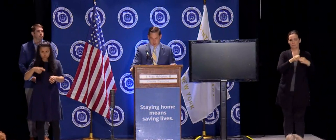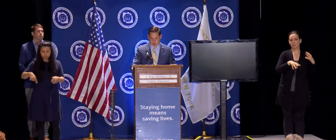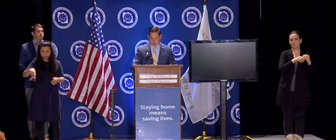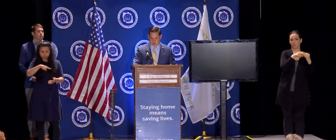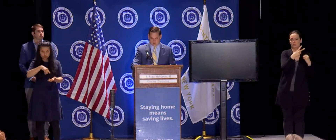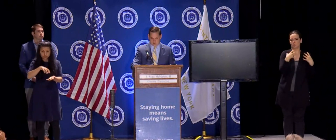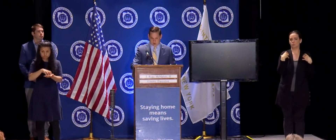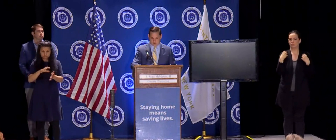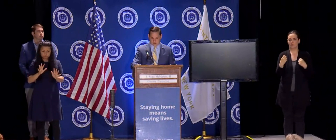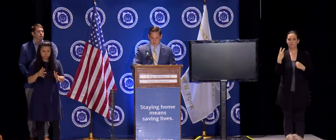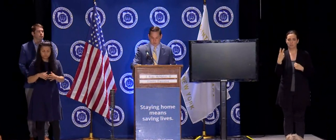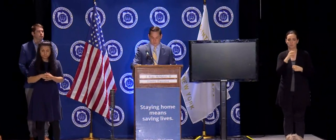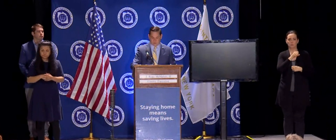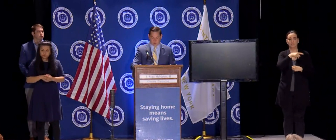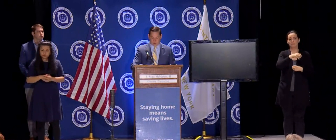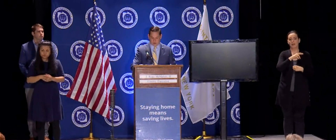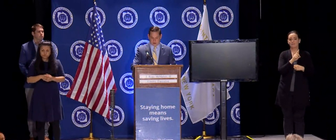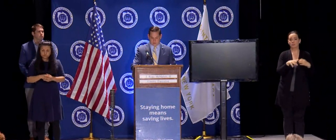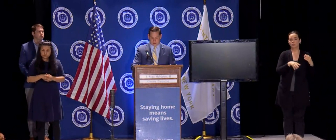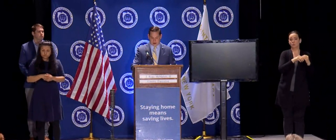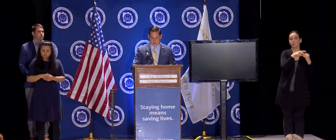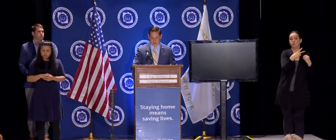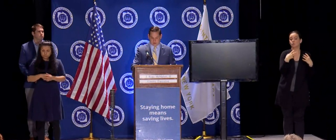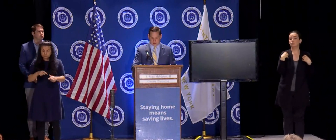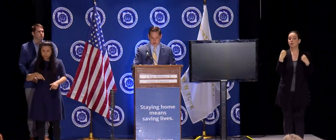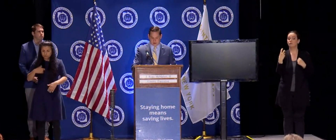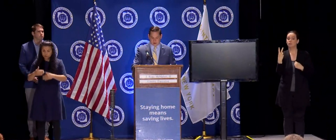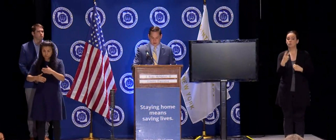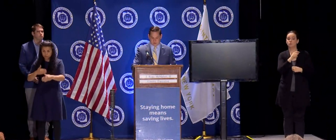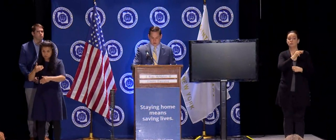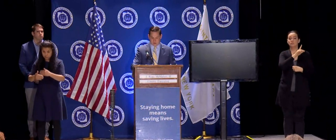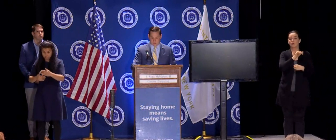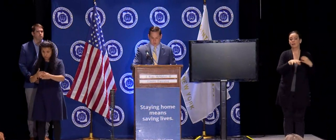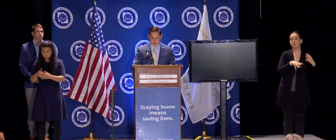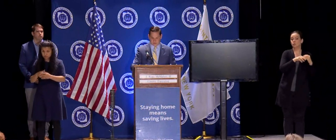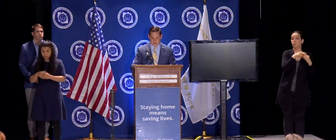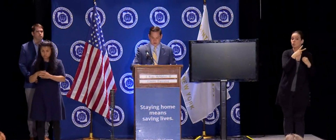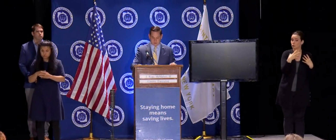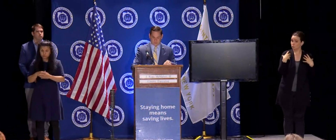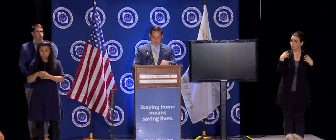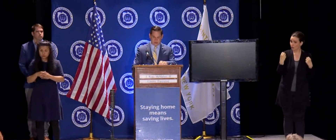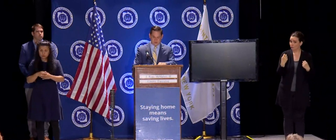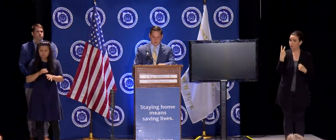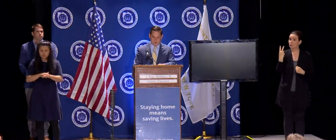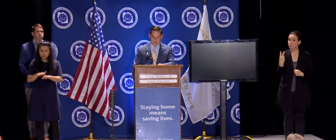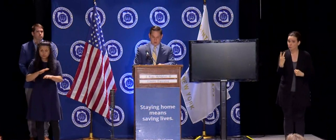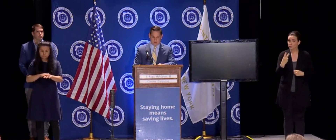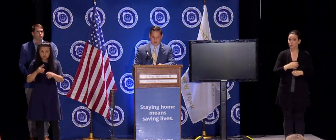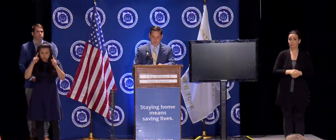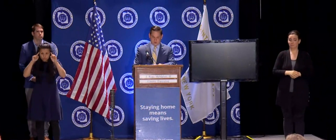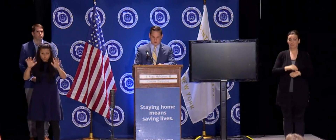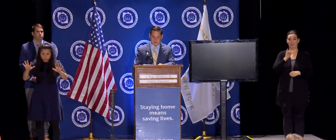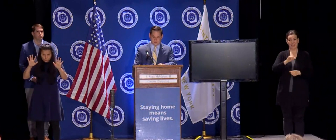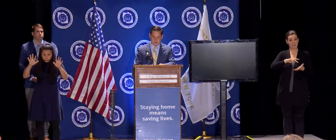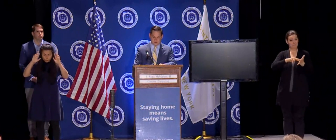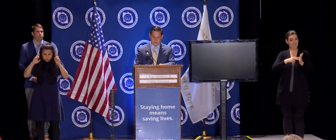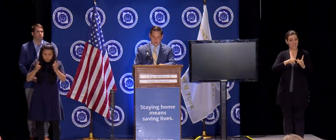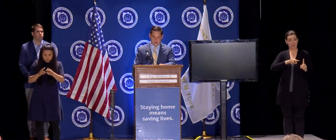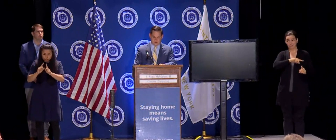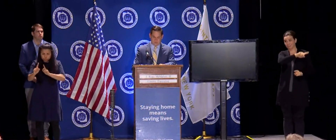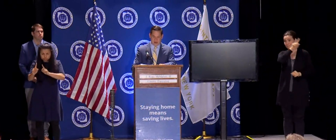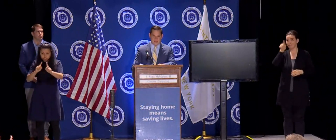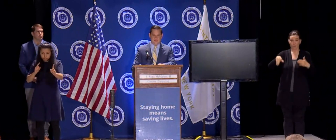Certainly, as we move forward and we're together, we need to be more diligent related to physical